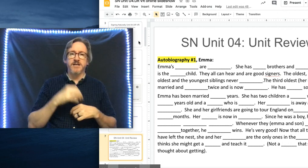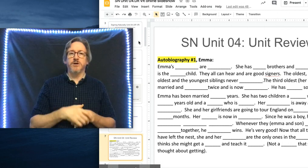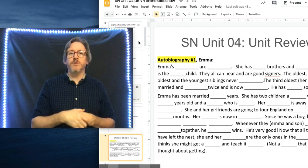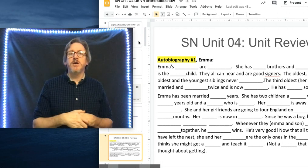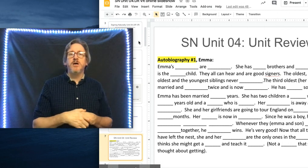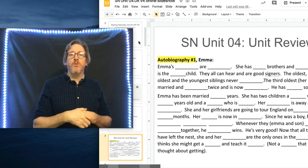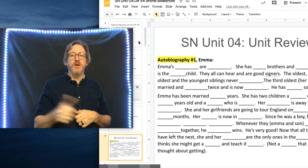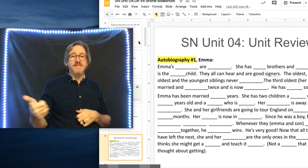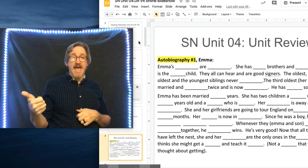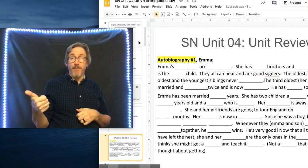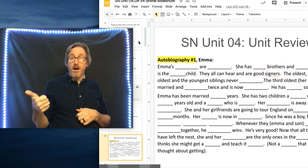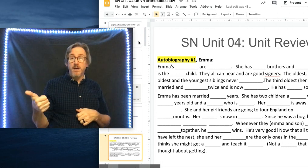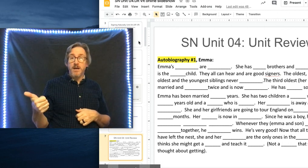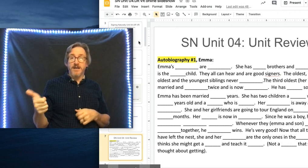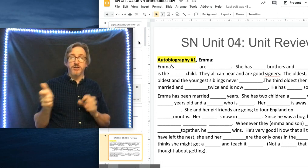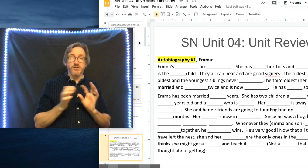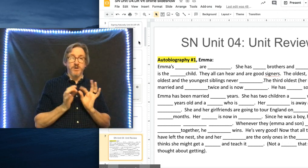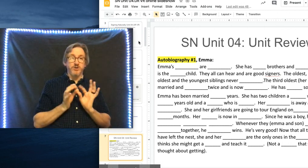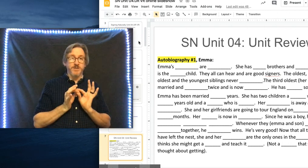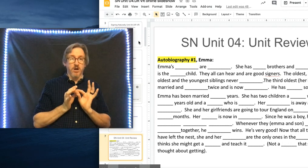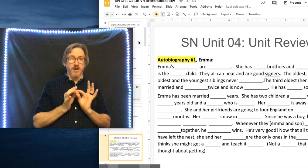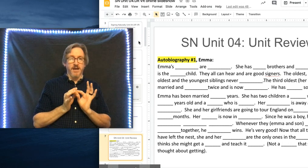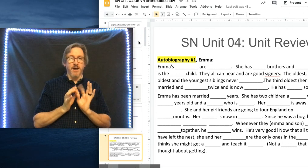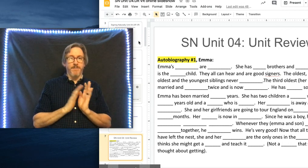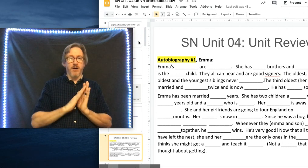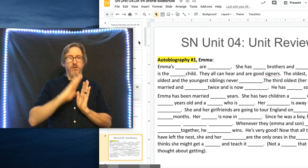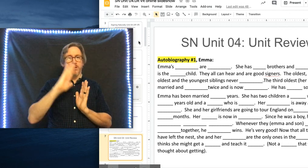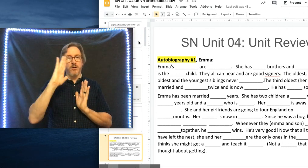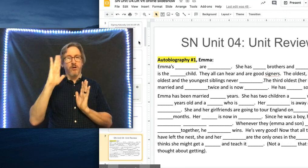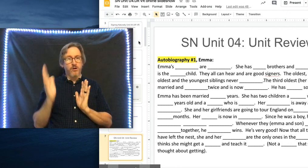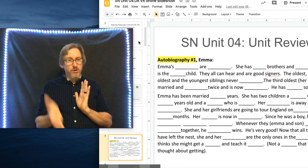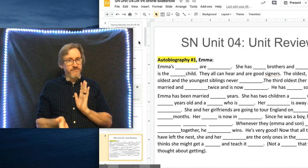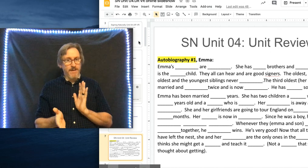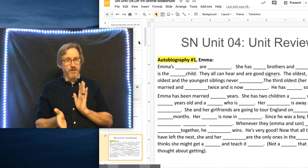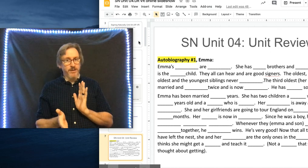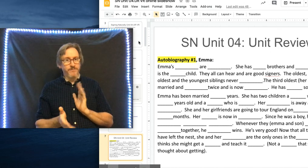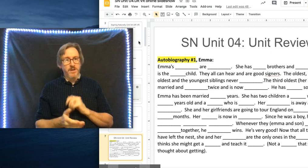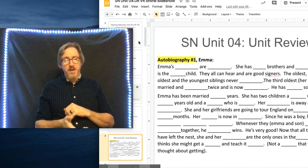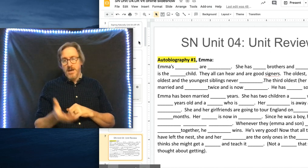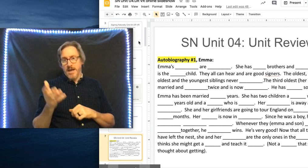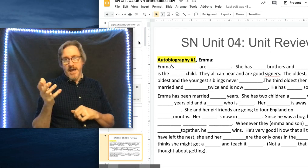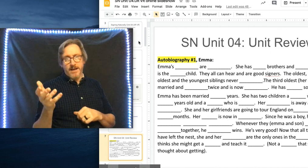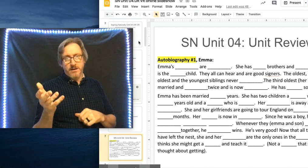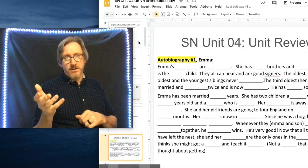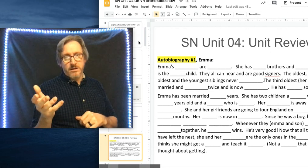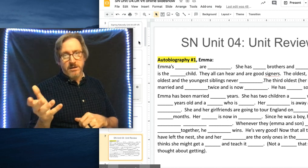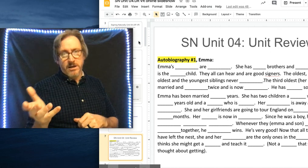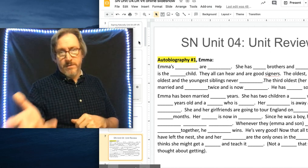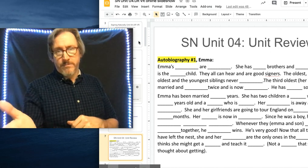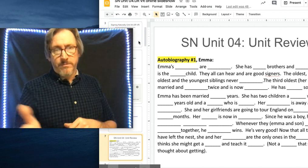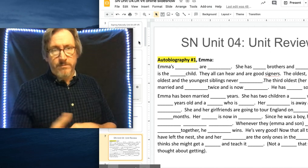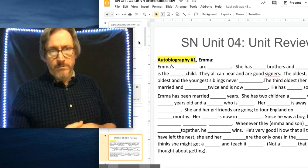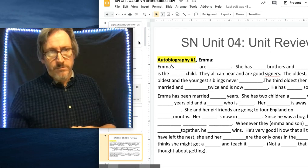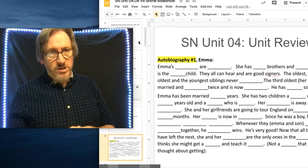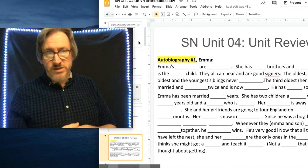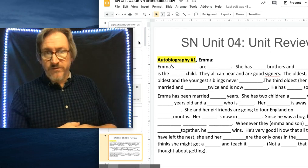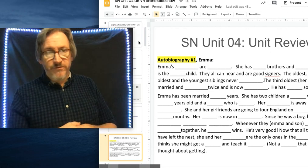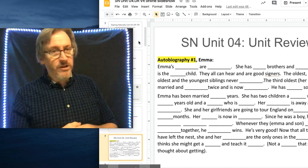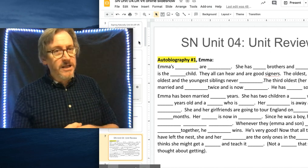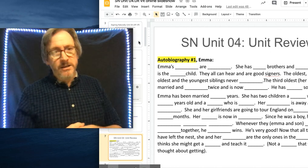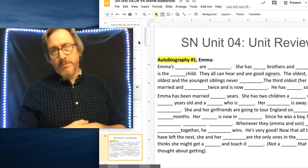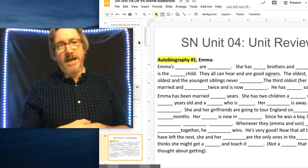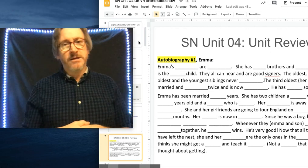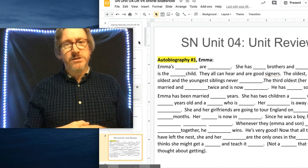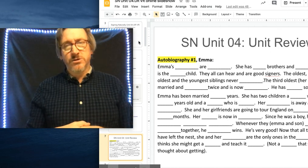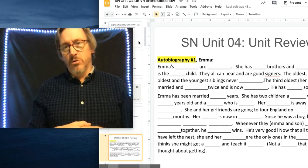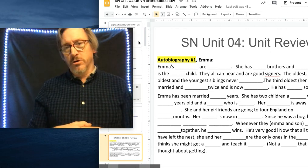in the slideshow. One is Emma, and she's going to be talking about her family. And just fill